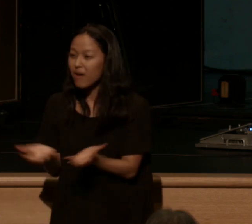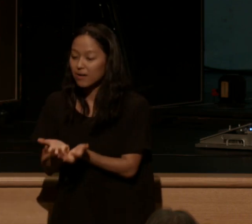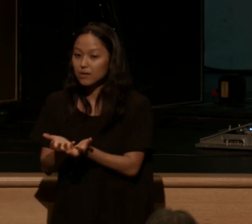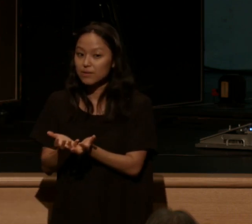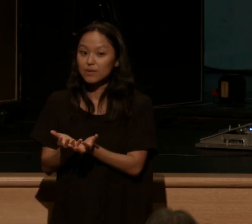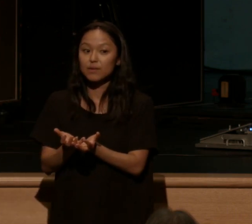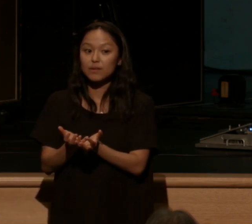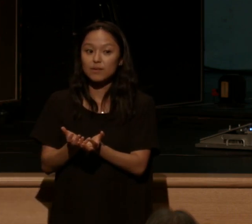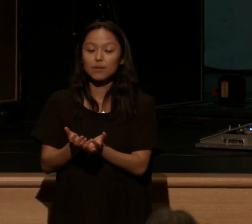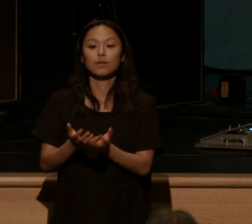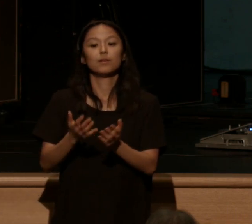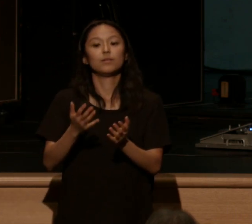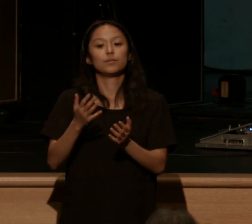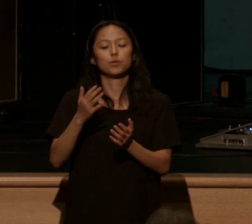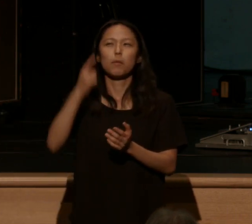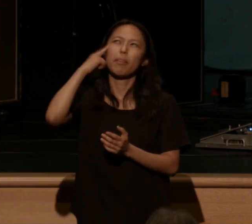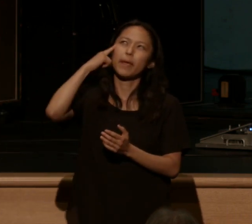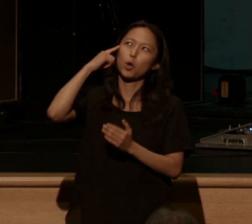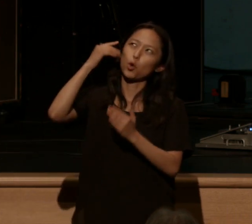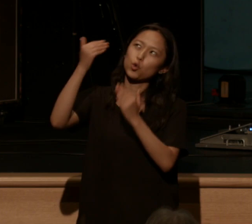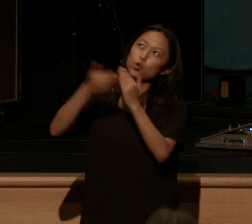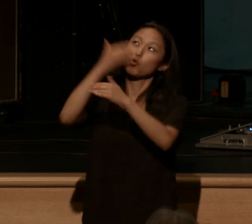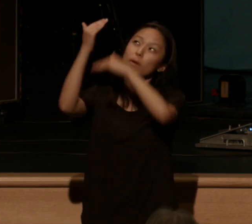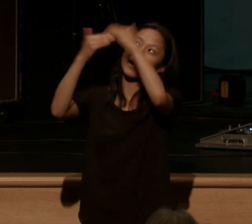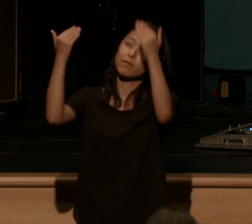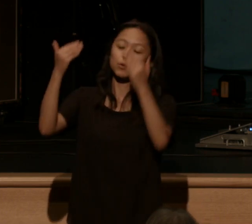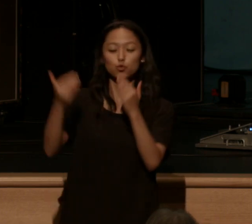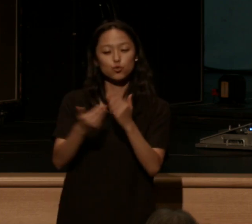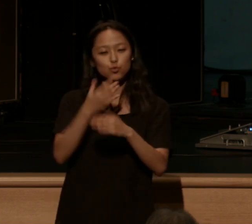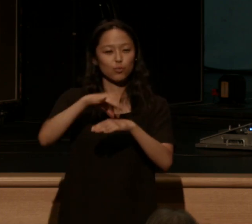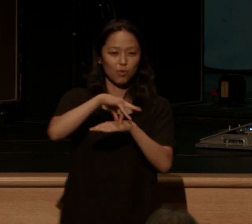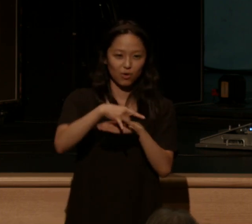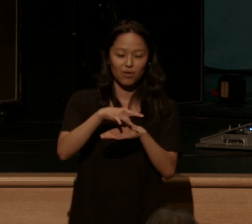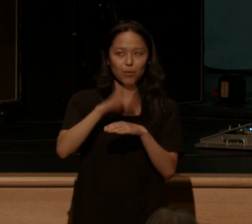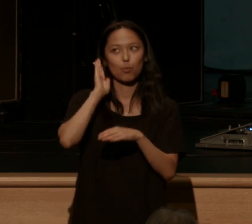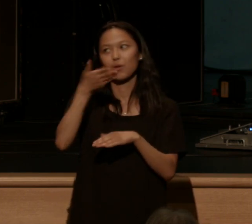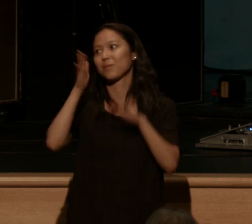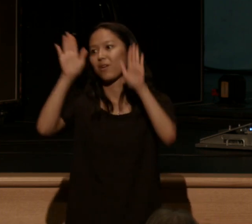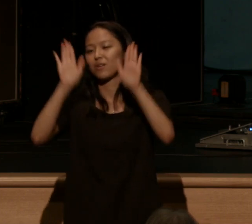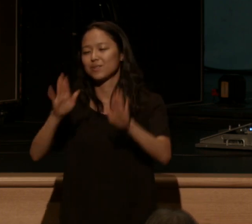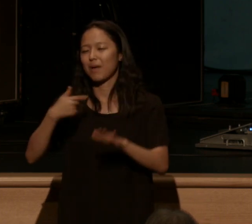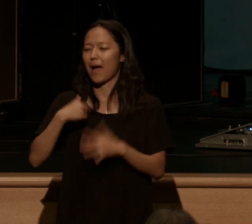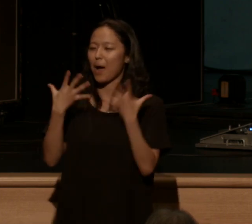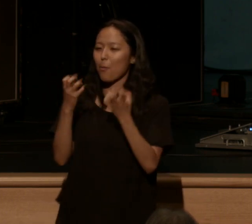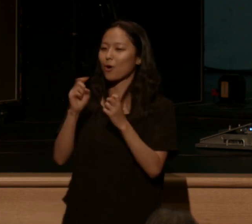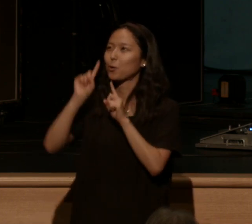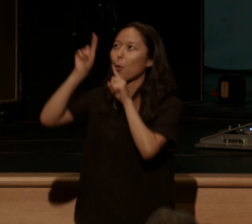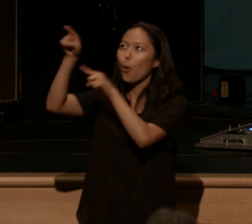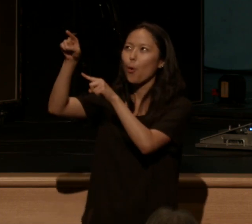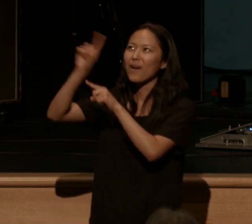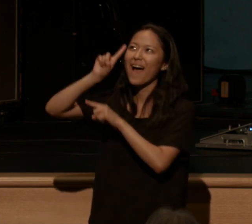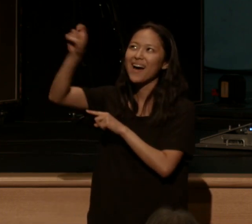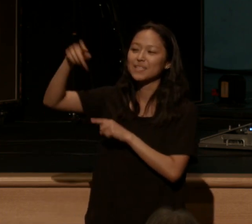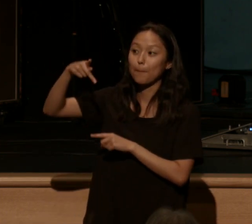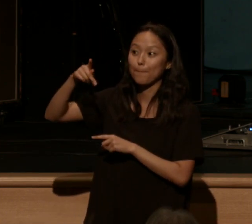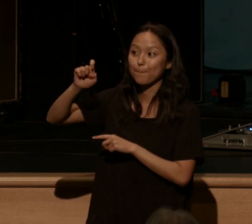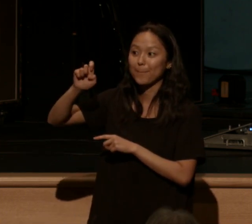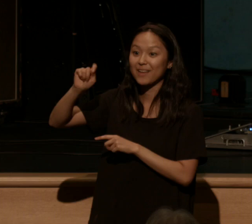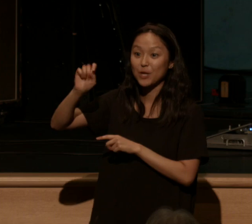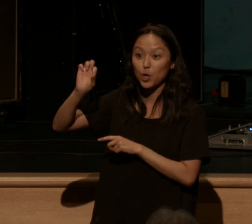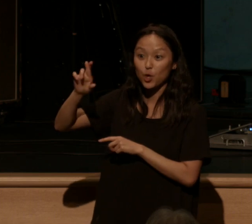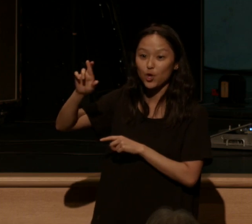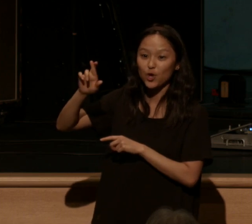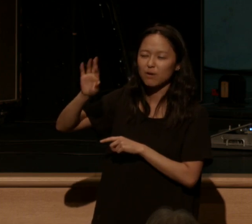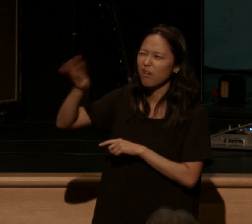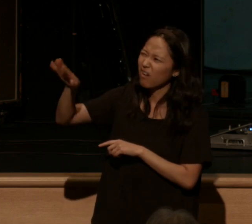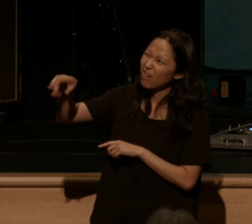when I get to heaven, new heavens, new earth, whatever all that looks like, it's gonna be awesome. I wanna go to Peter, man. There's a lot of things I wanna go to Peter. Hey, Peter, so like when